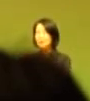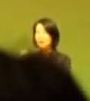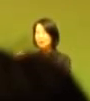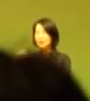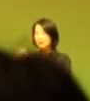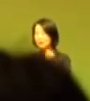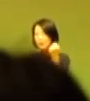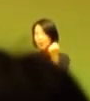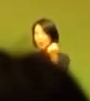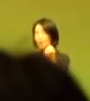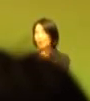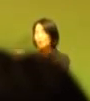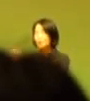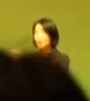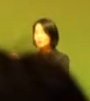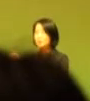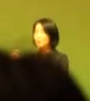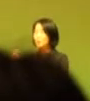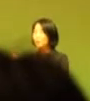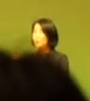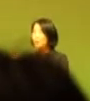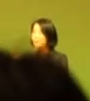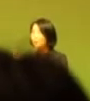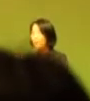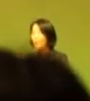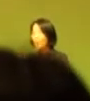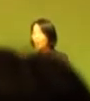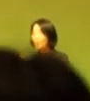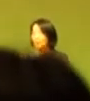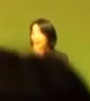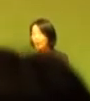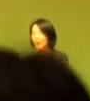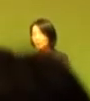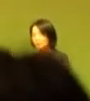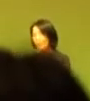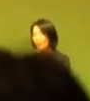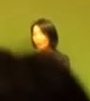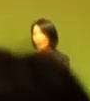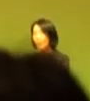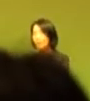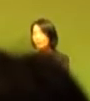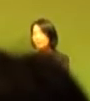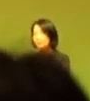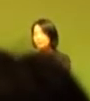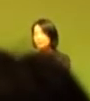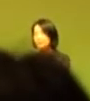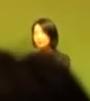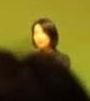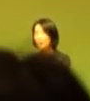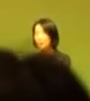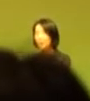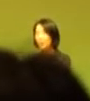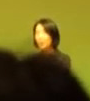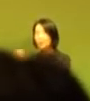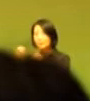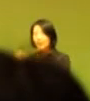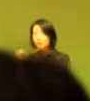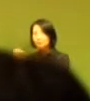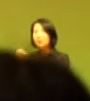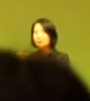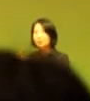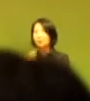asset managers, are paying for the maintenance and the modernization of nuclear weapons. It looked